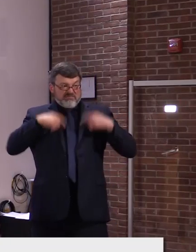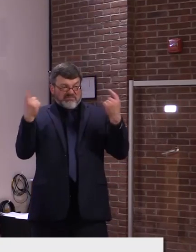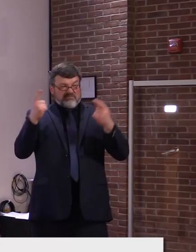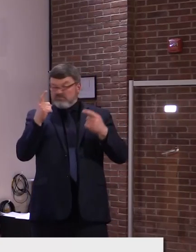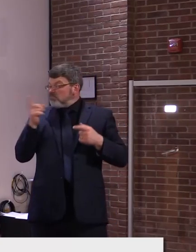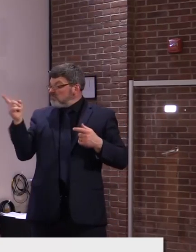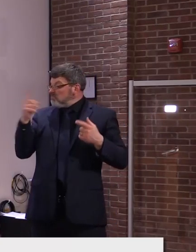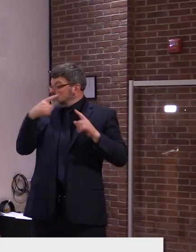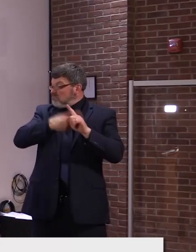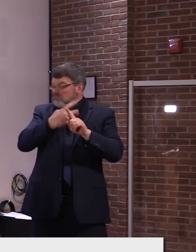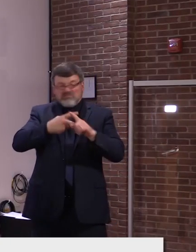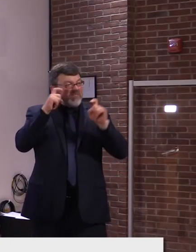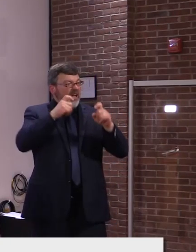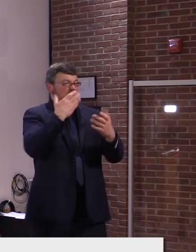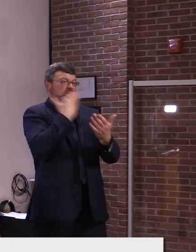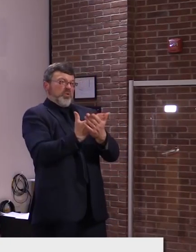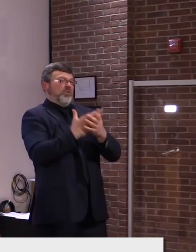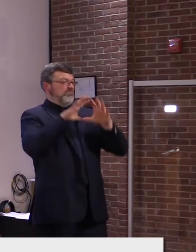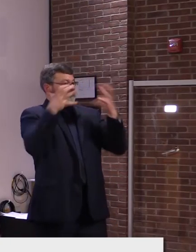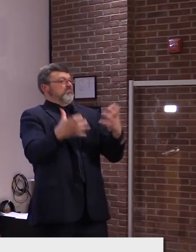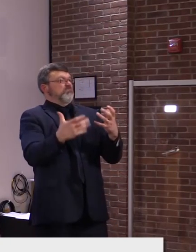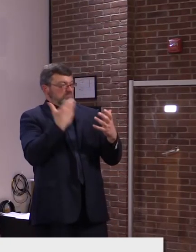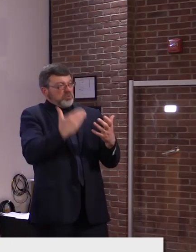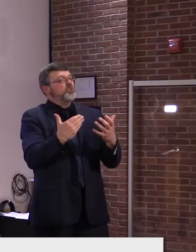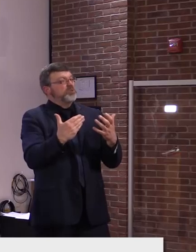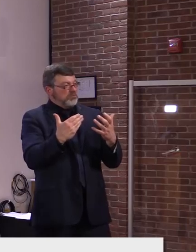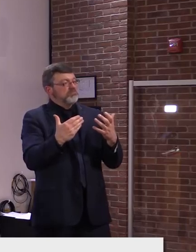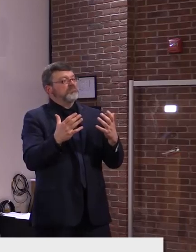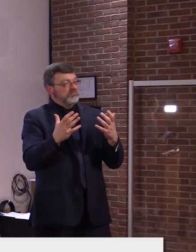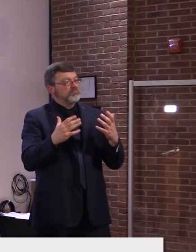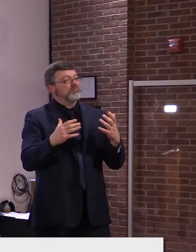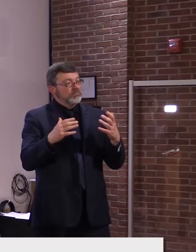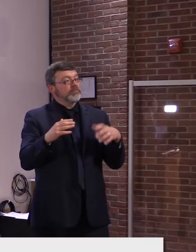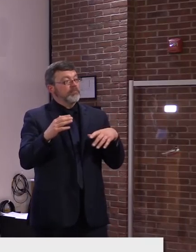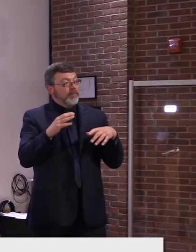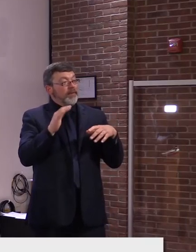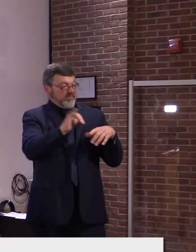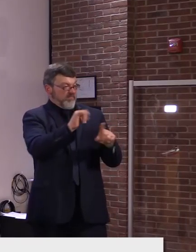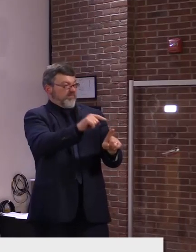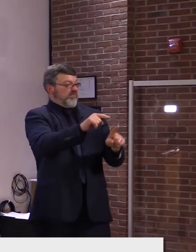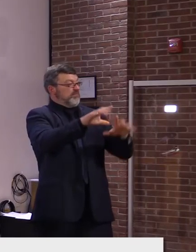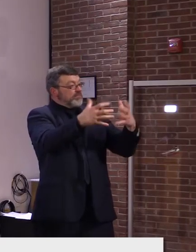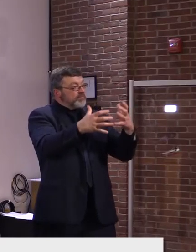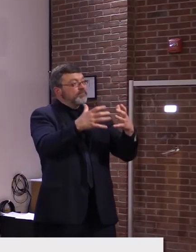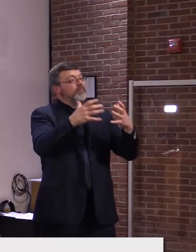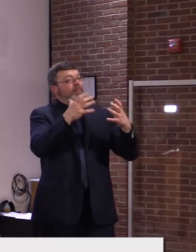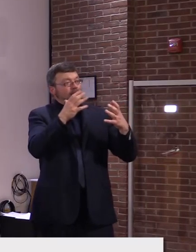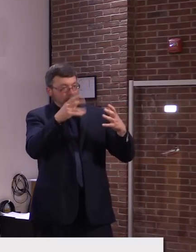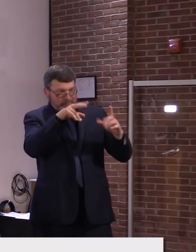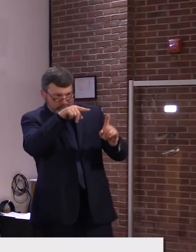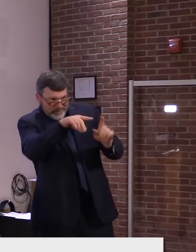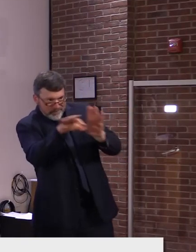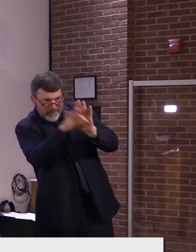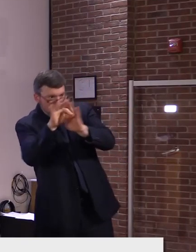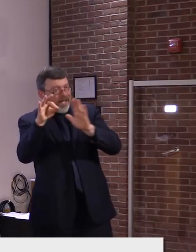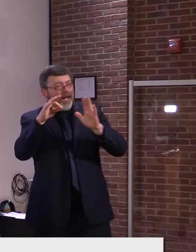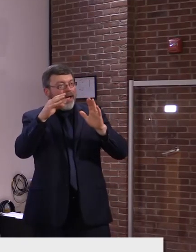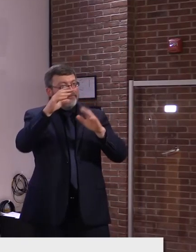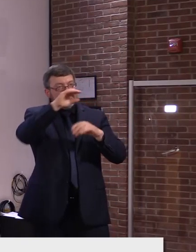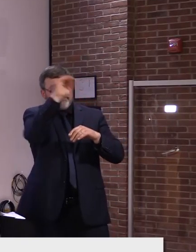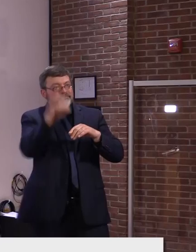we talk about numbers like the percent positivity of tests, we're not fooling ourselves into thinking we've taken care of a problem.